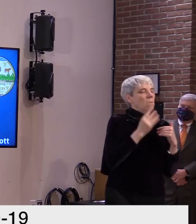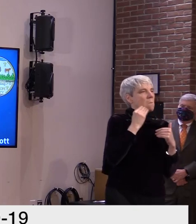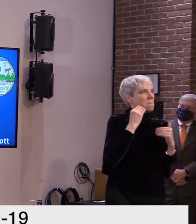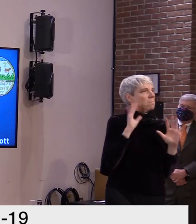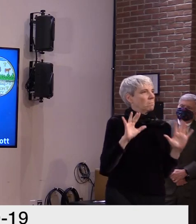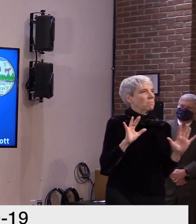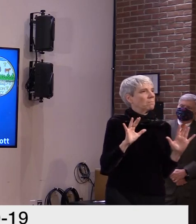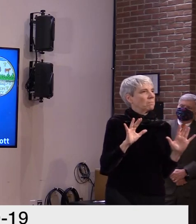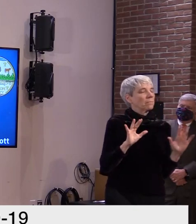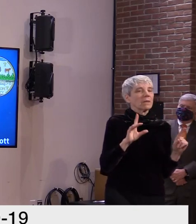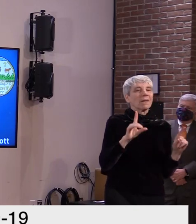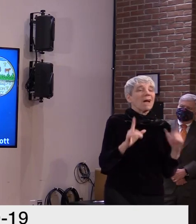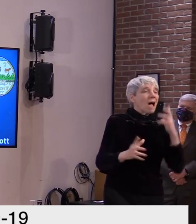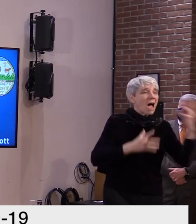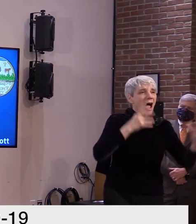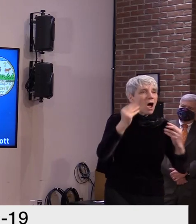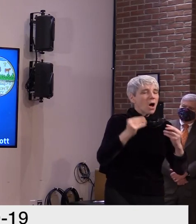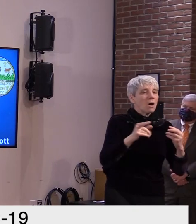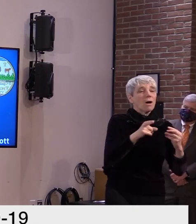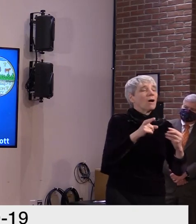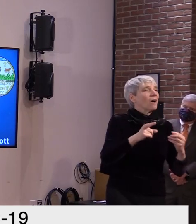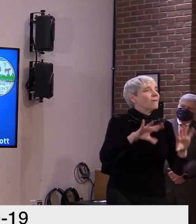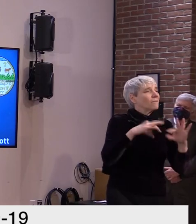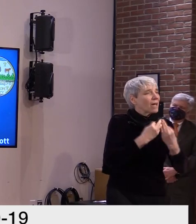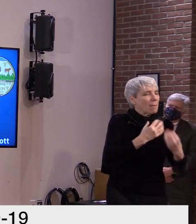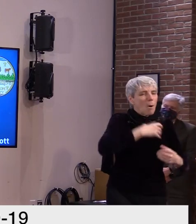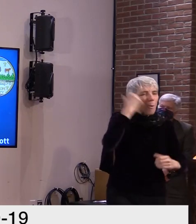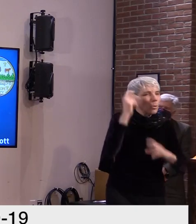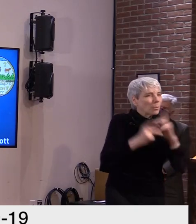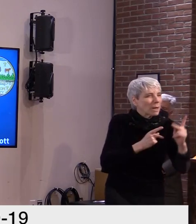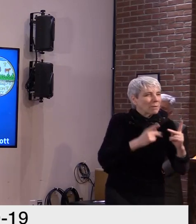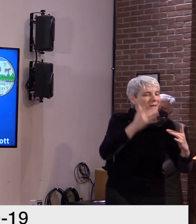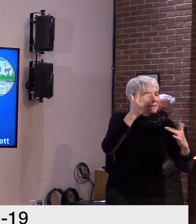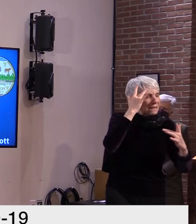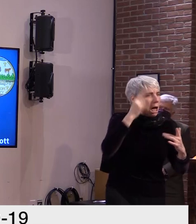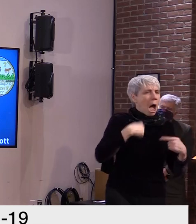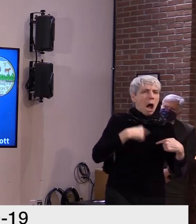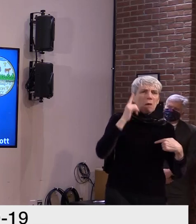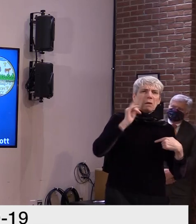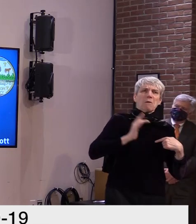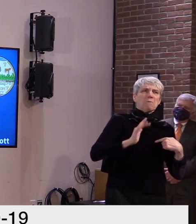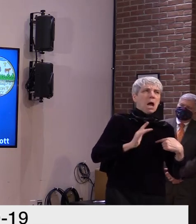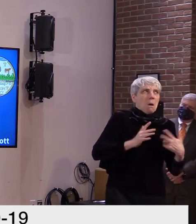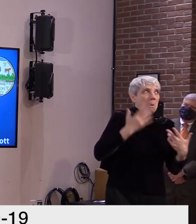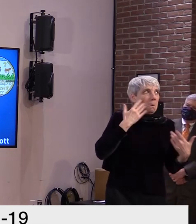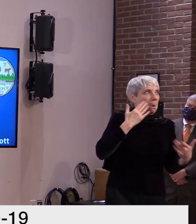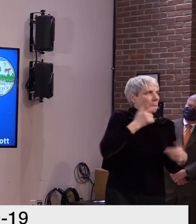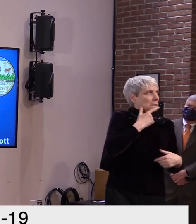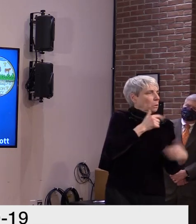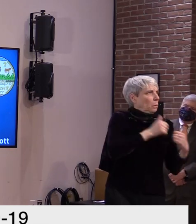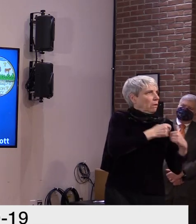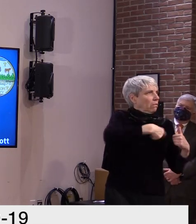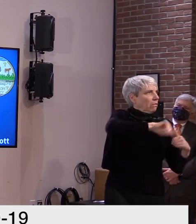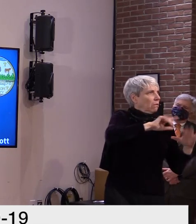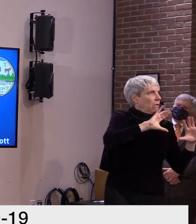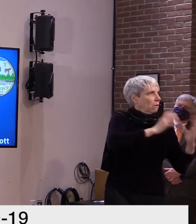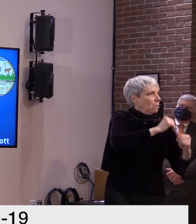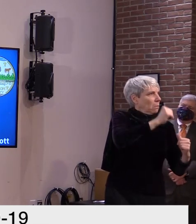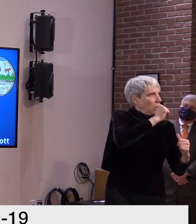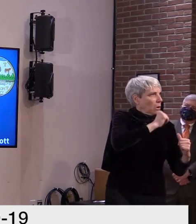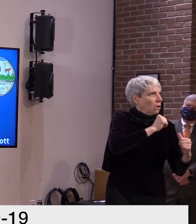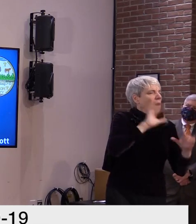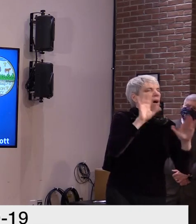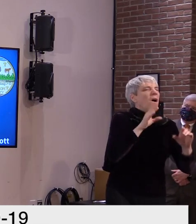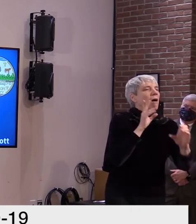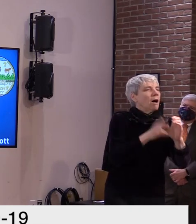seeing anyone who's at higher risk of COVID-19. And after 7 days have passed,